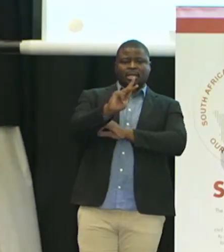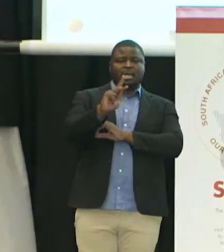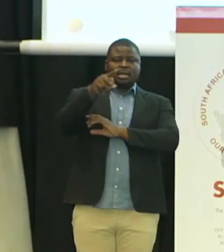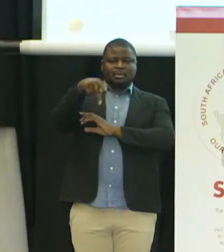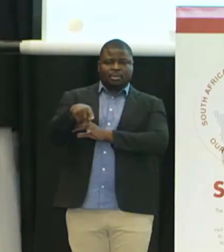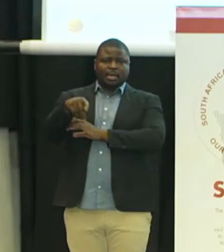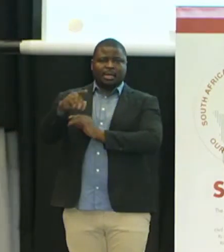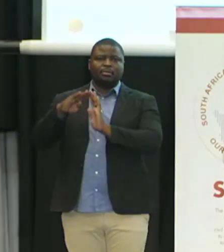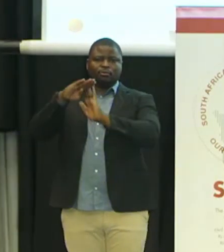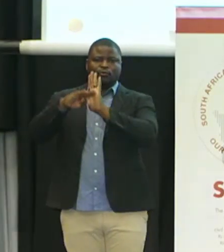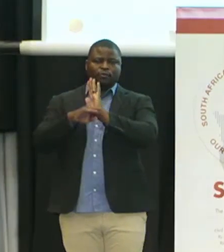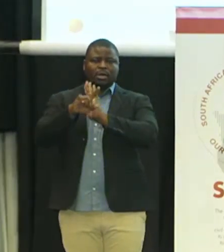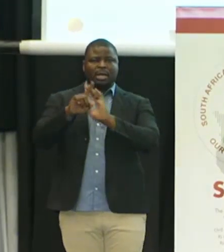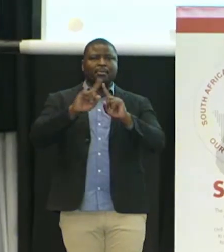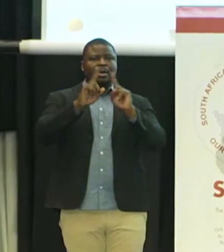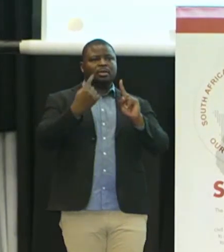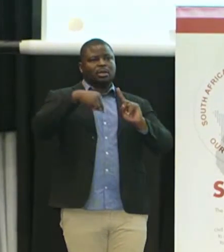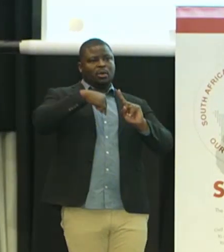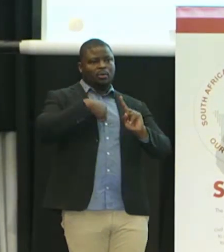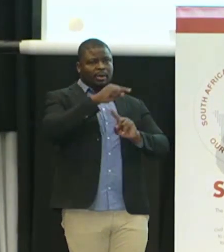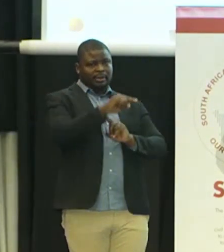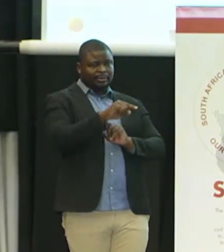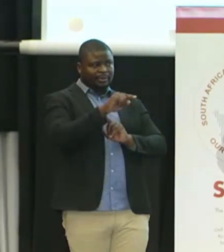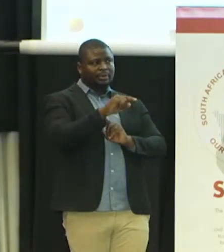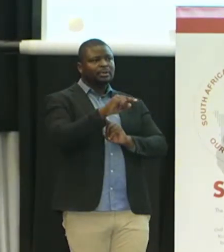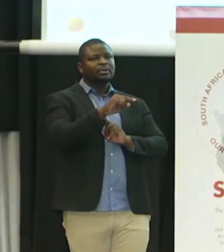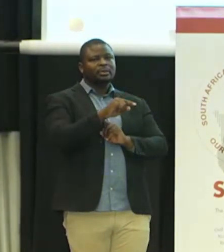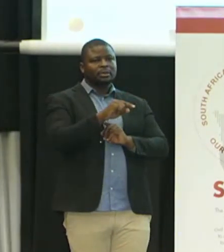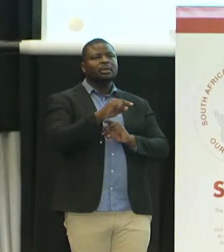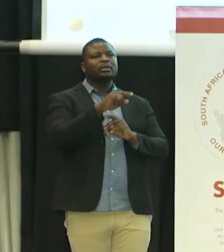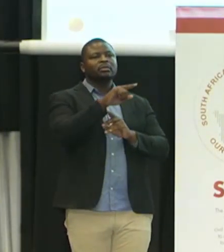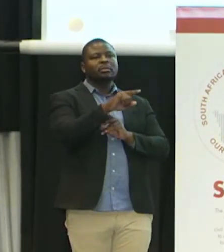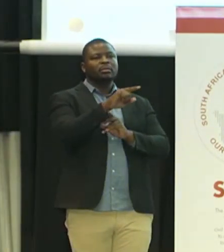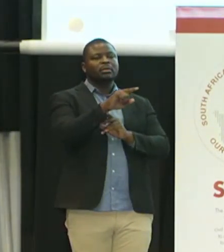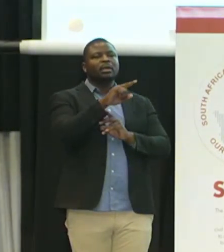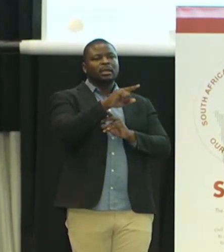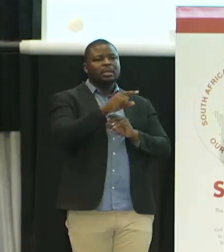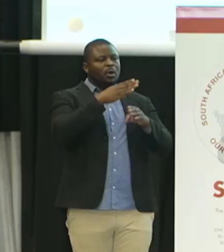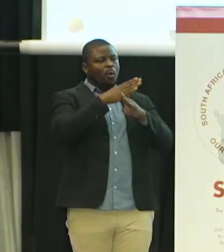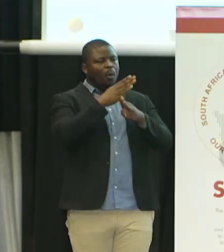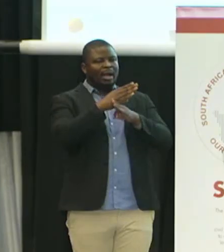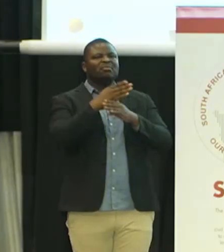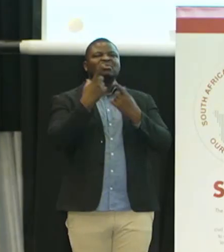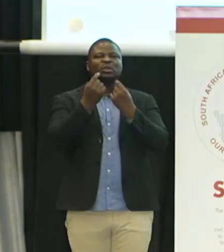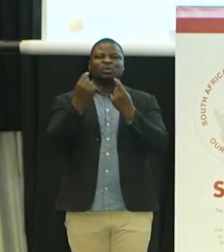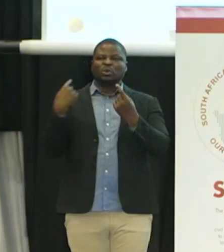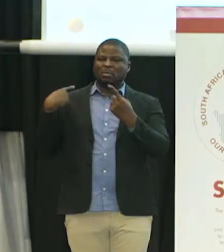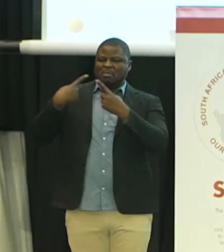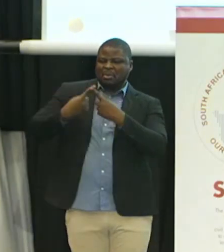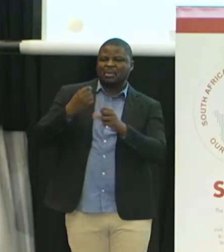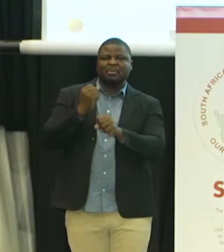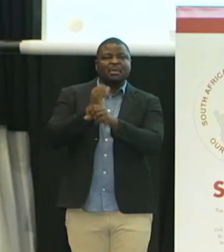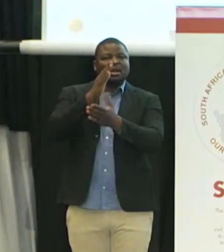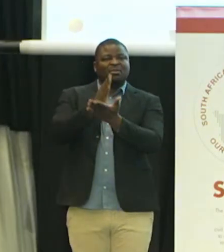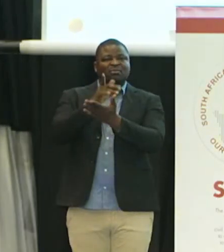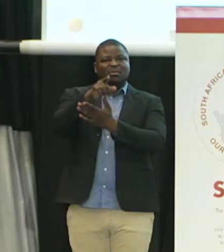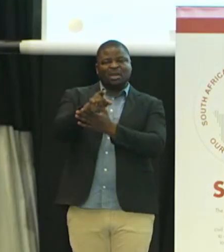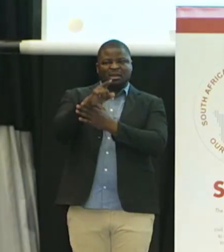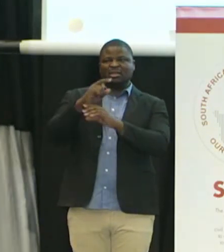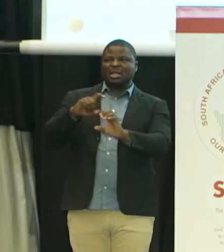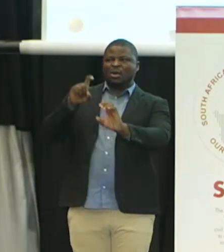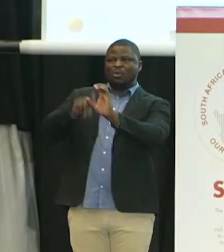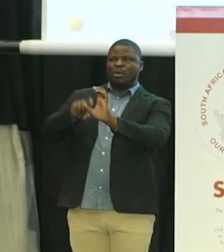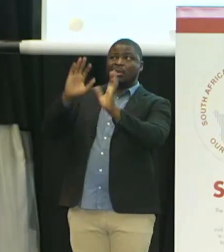I think it's time now to get into work that has been done to ensure that the quality of the services that we receive